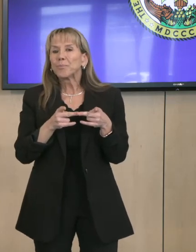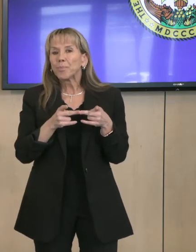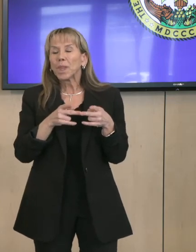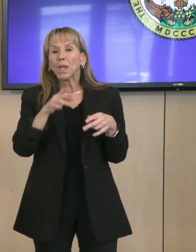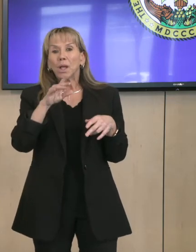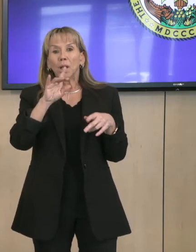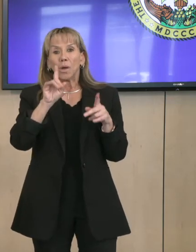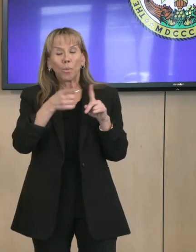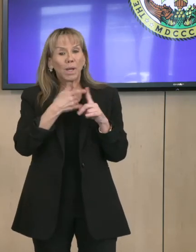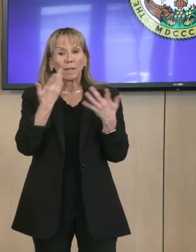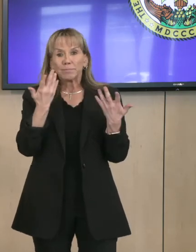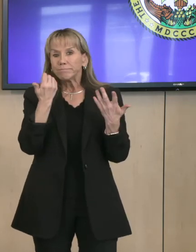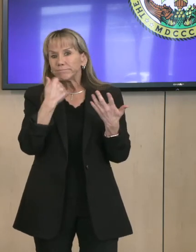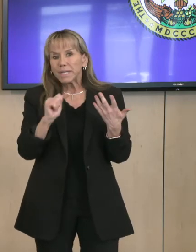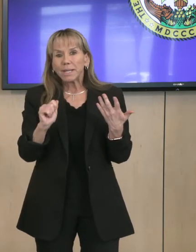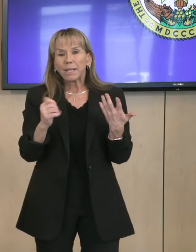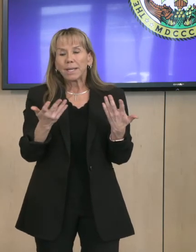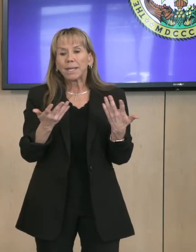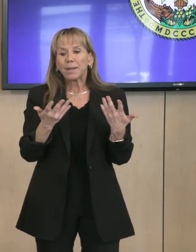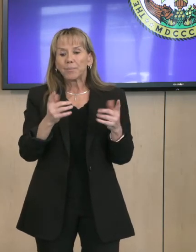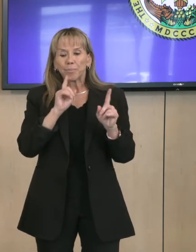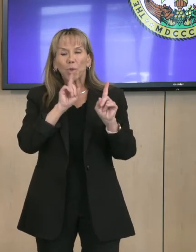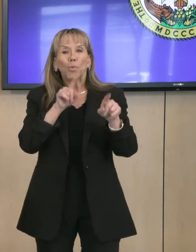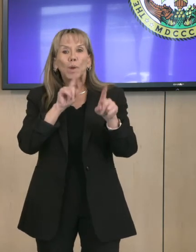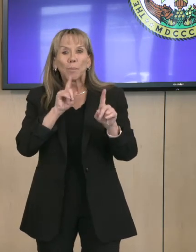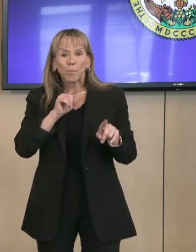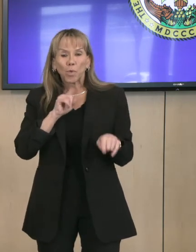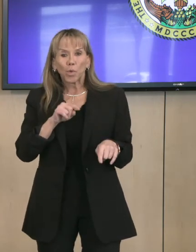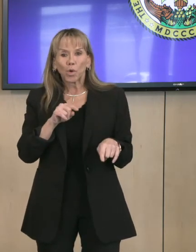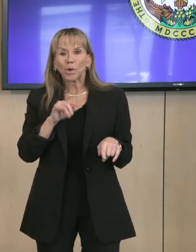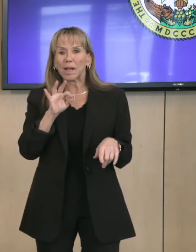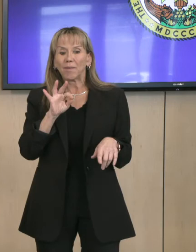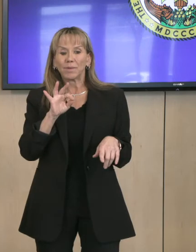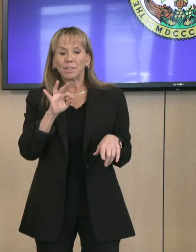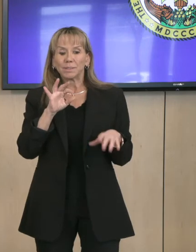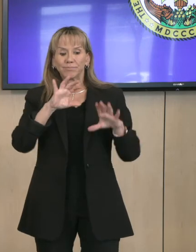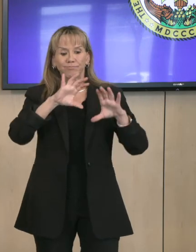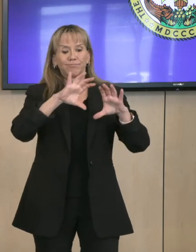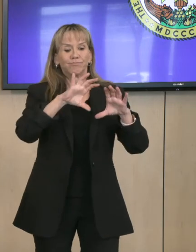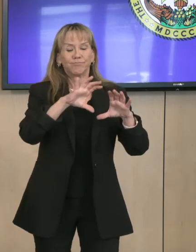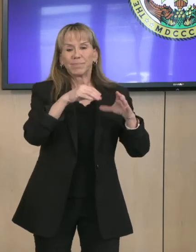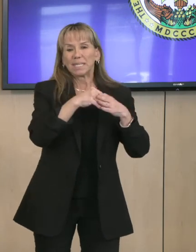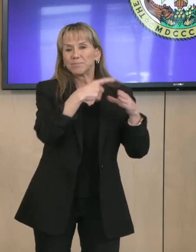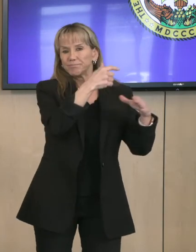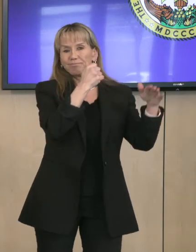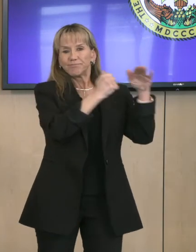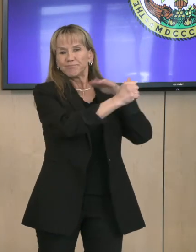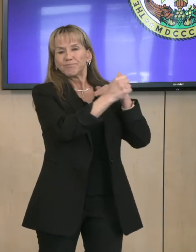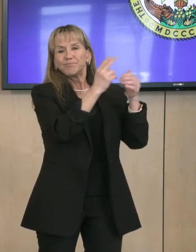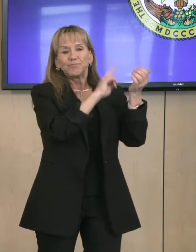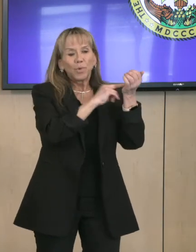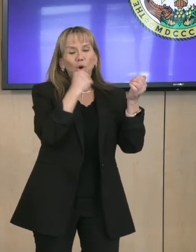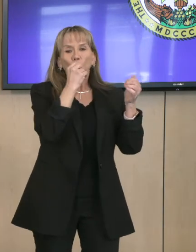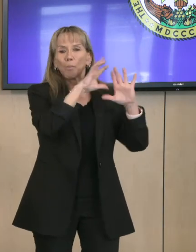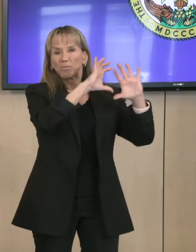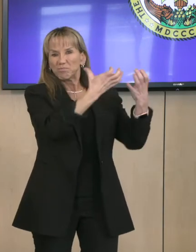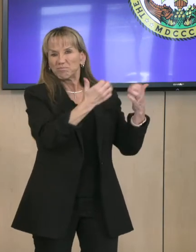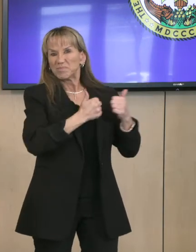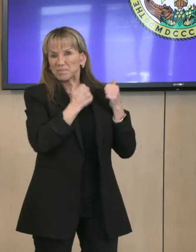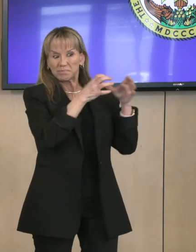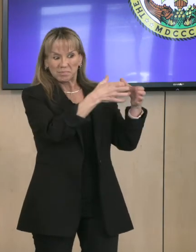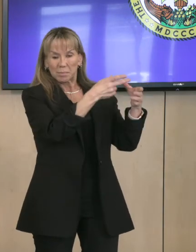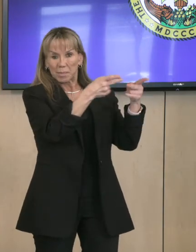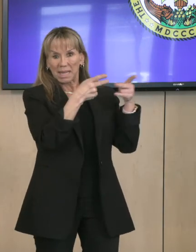When we have any report of a single case in a congregate facility, we will go